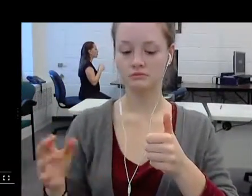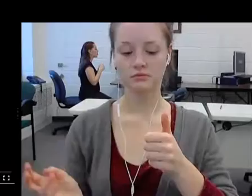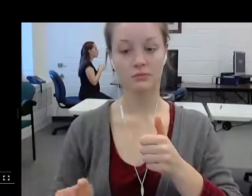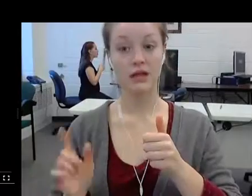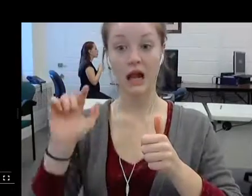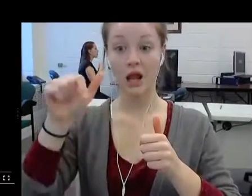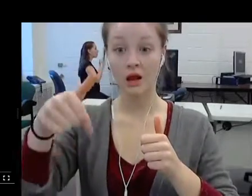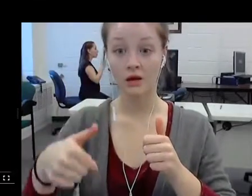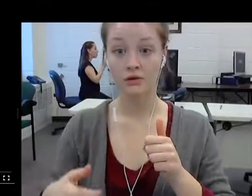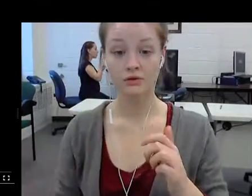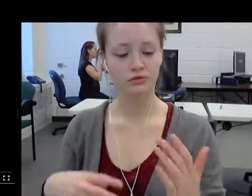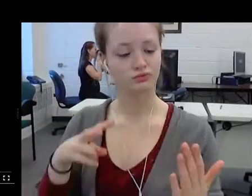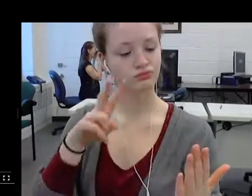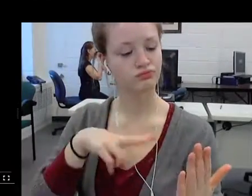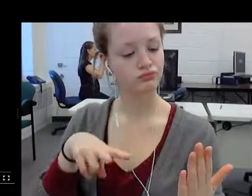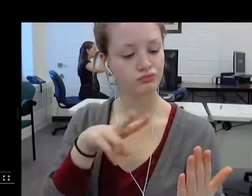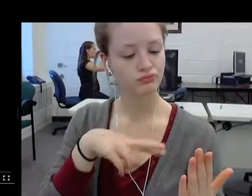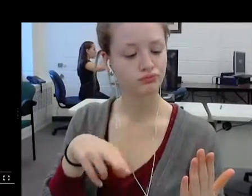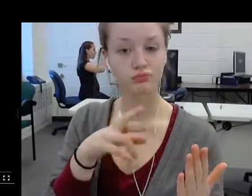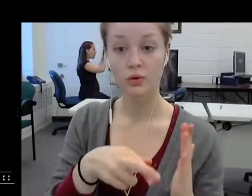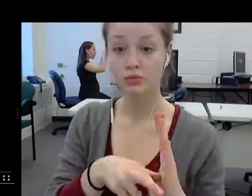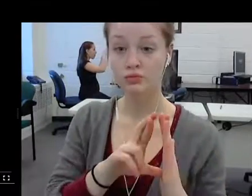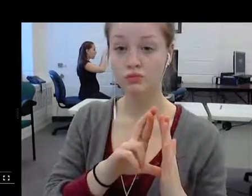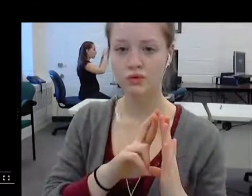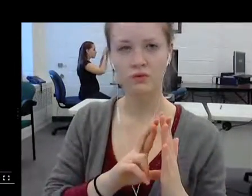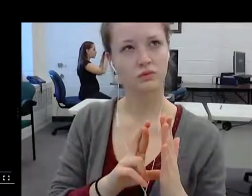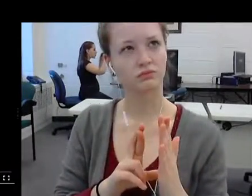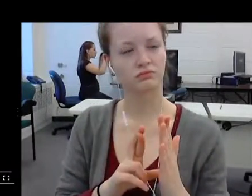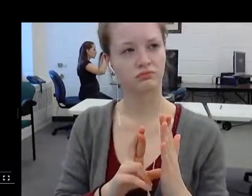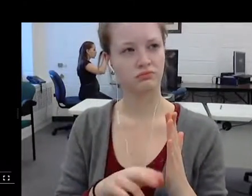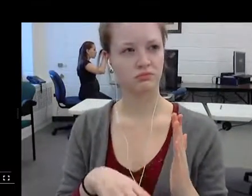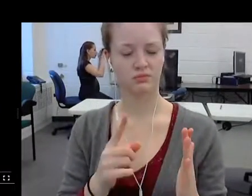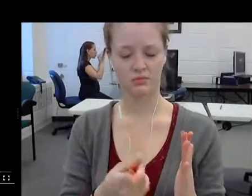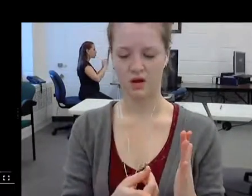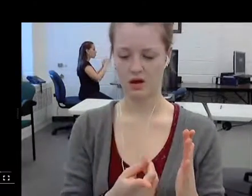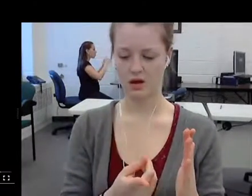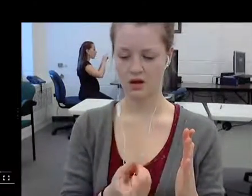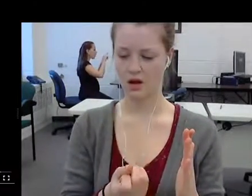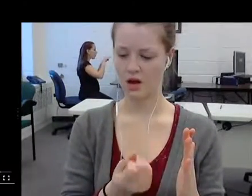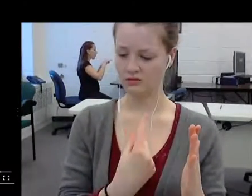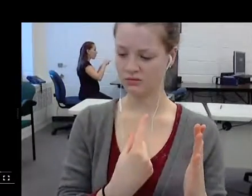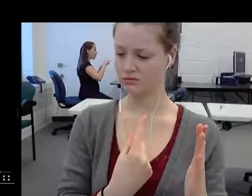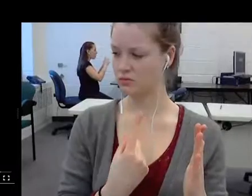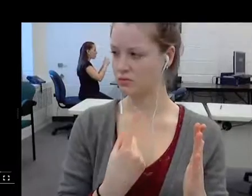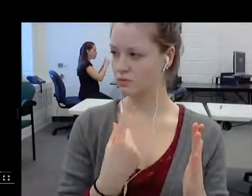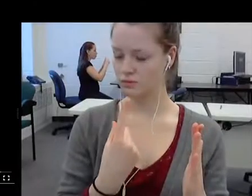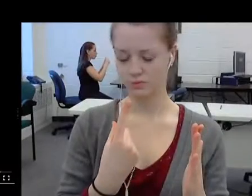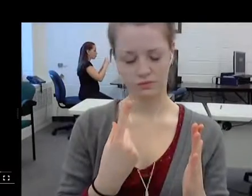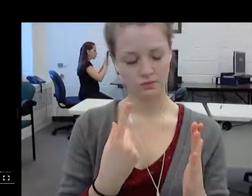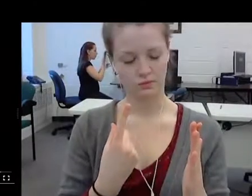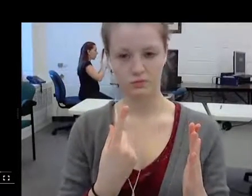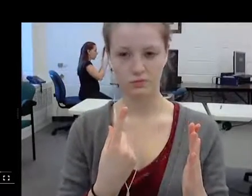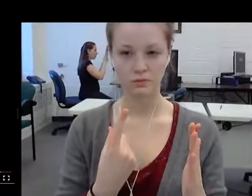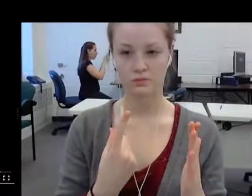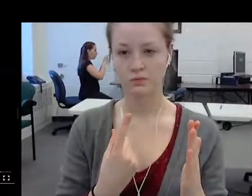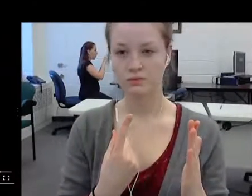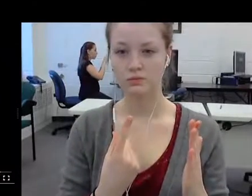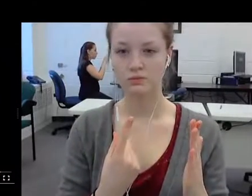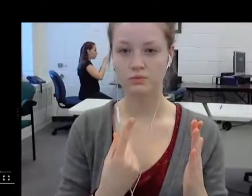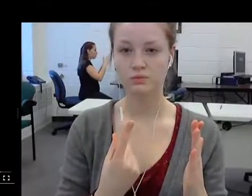that and ask a question and write it on the left-hand side. Which that information on the right-hand